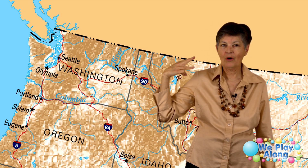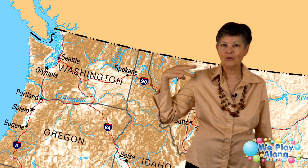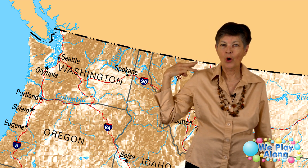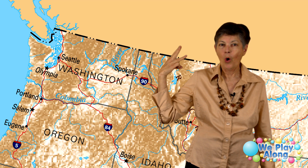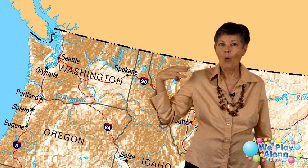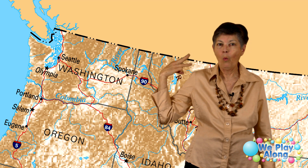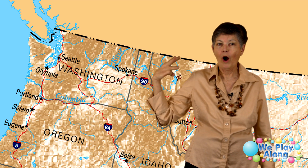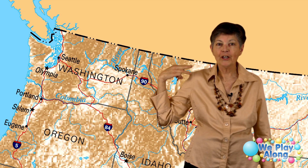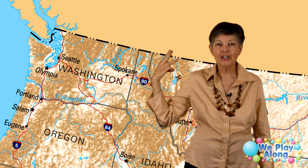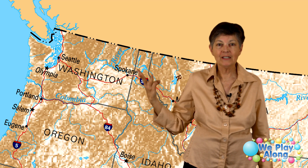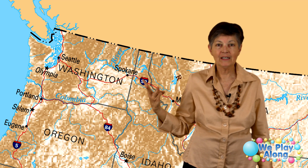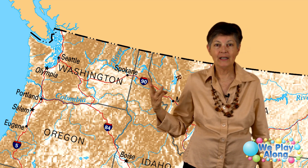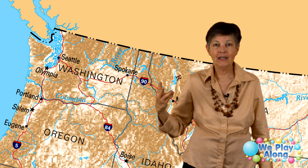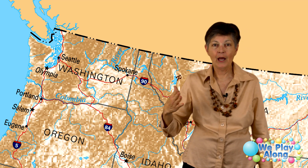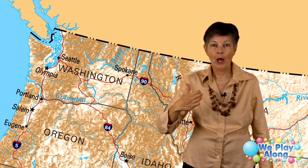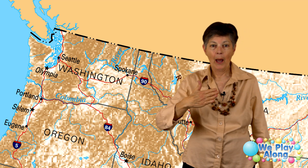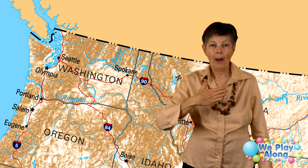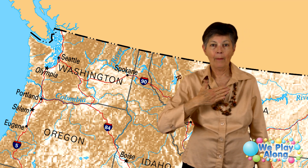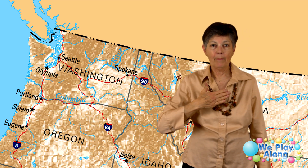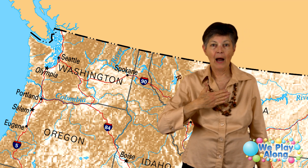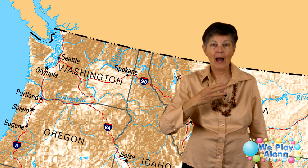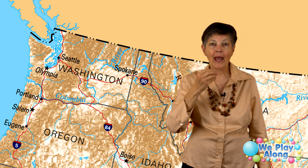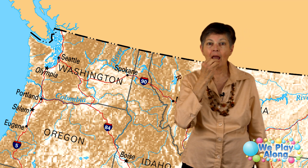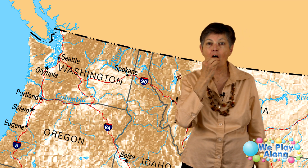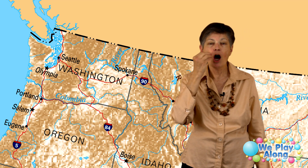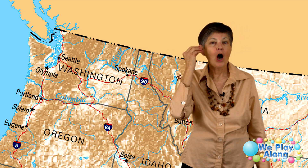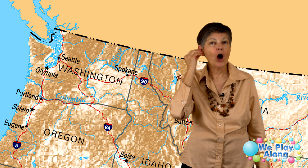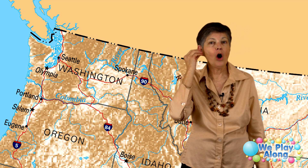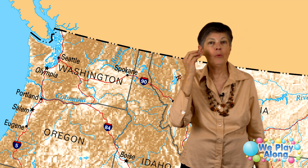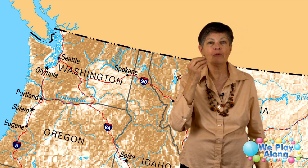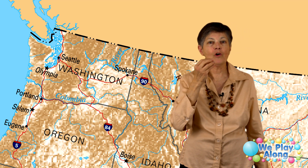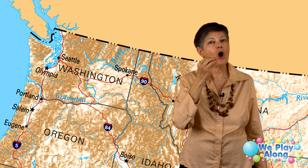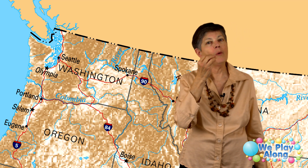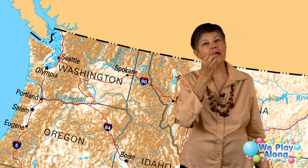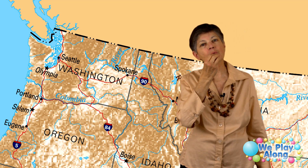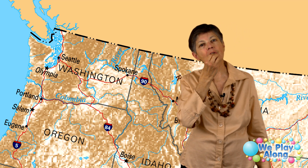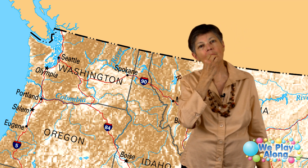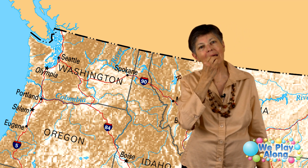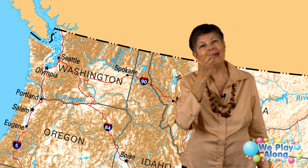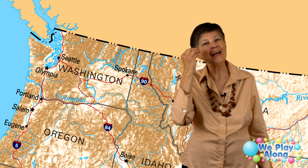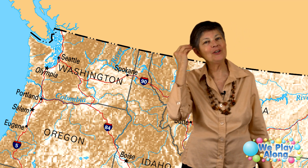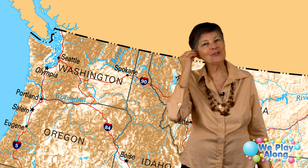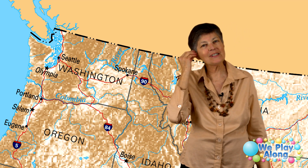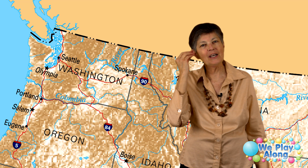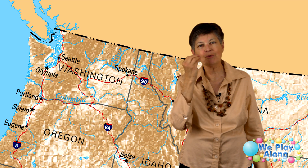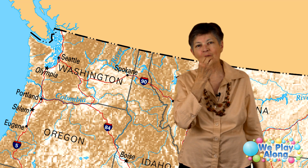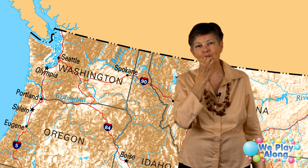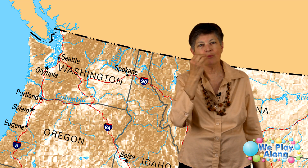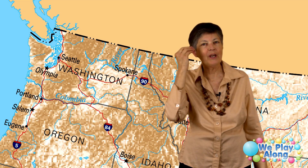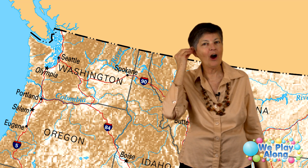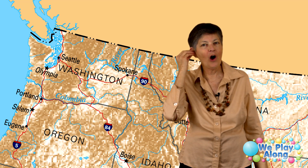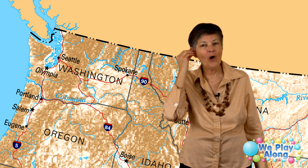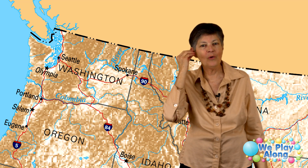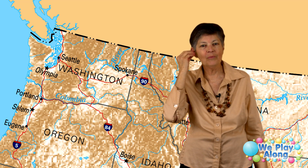goes, Washington, my home. And for home, that's where you eat and you sleep. So this would be home.